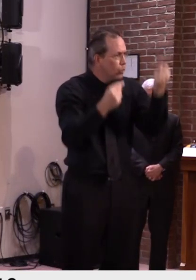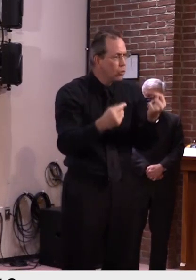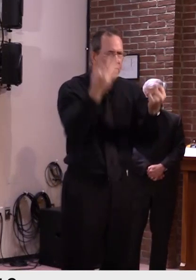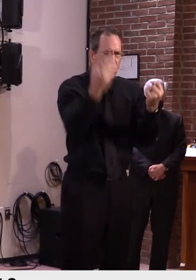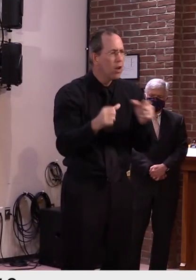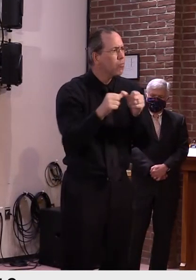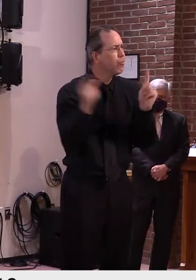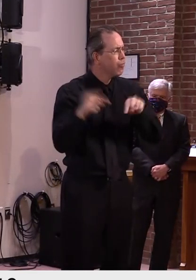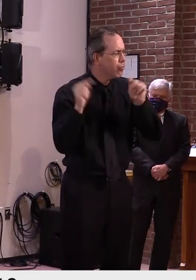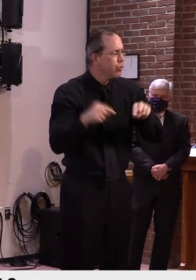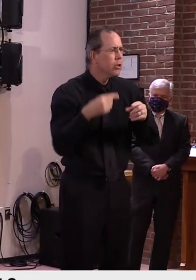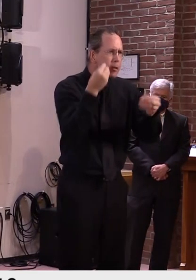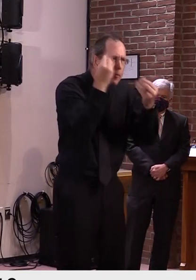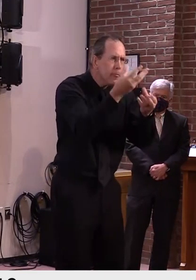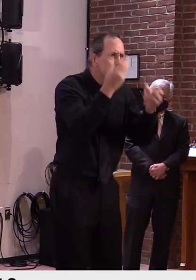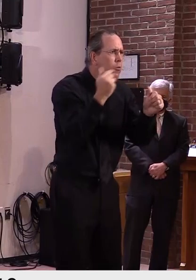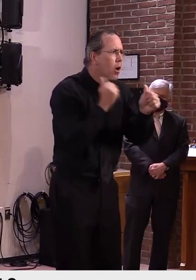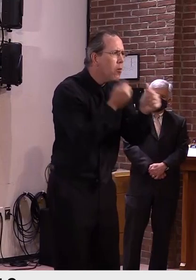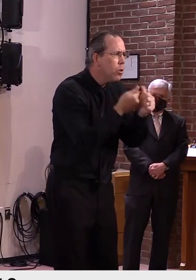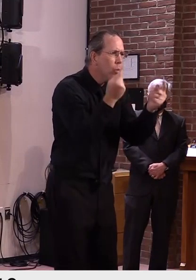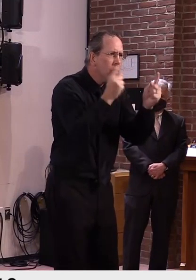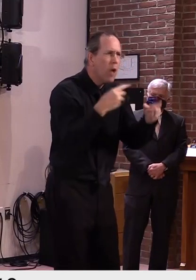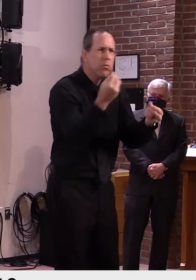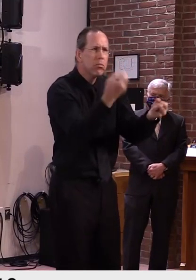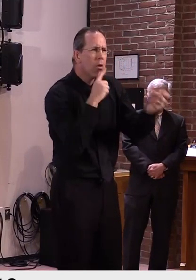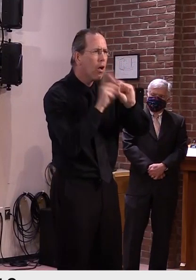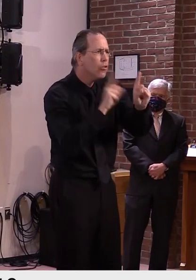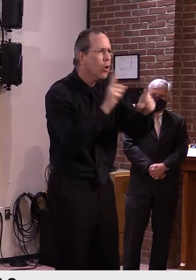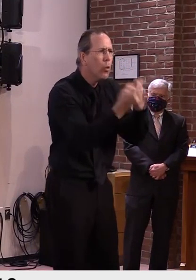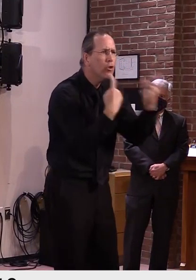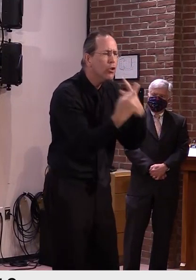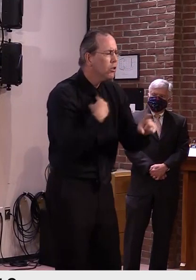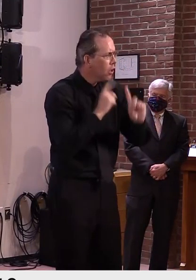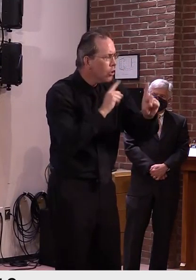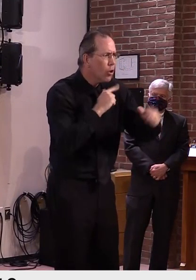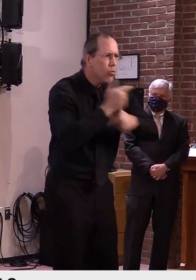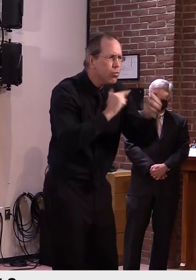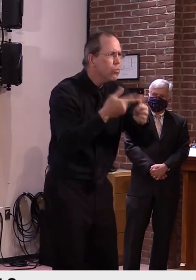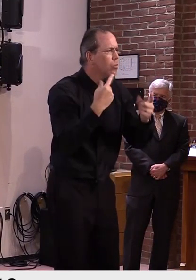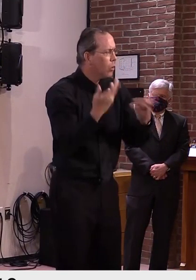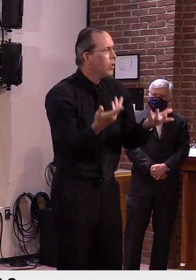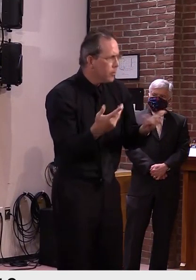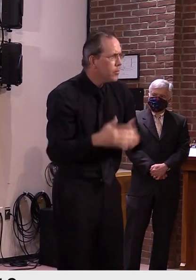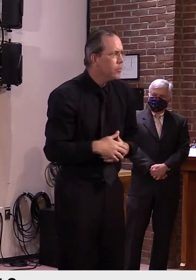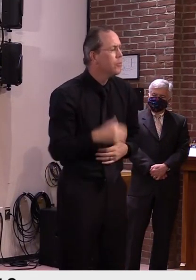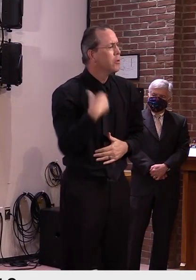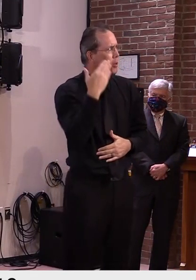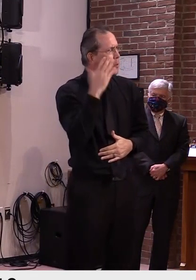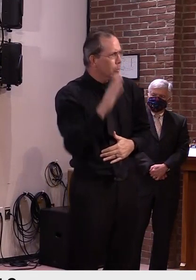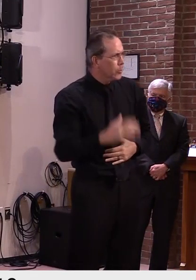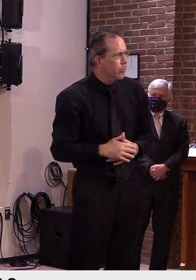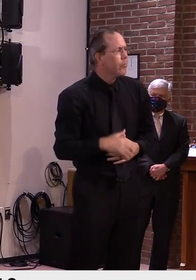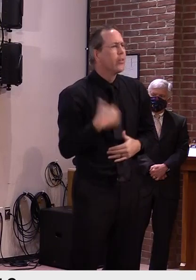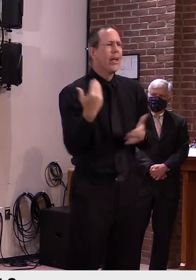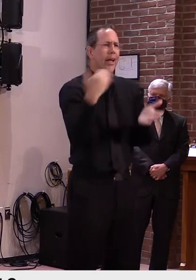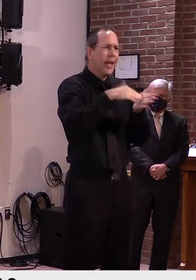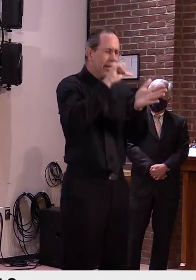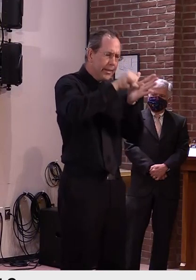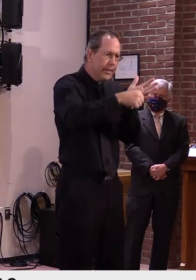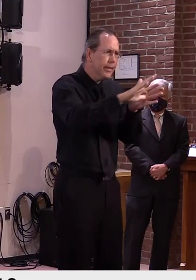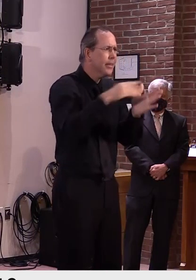Now, I know this is hard, And I know many are tired of dealing